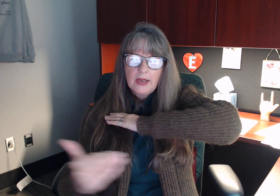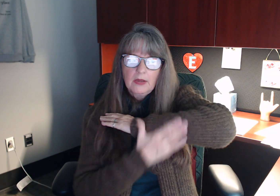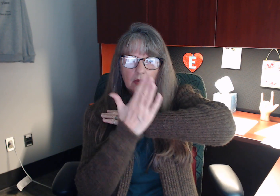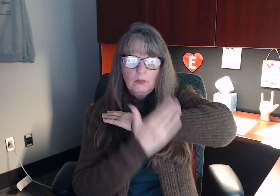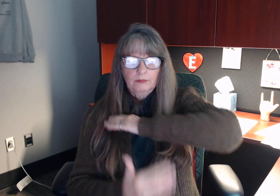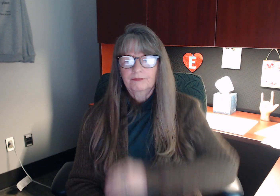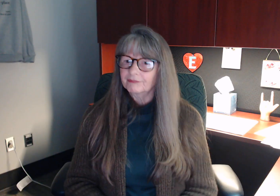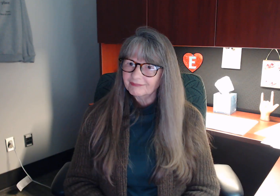wave